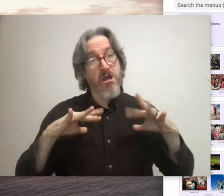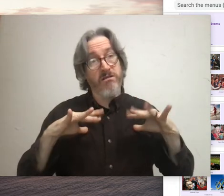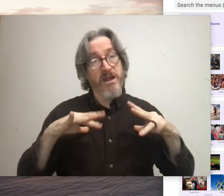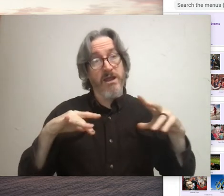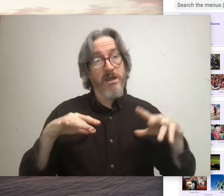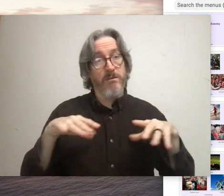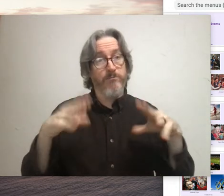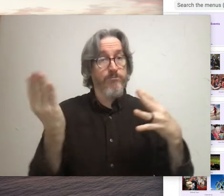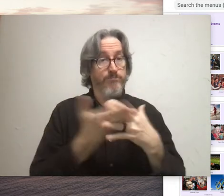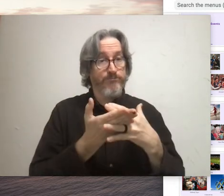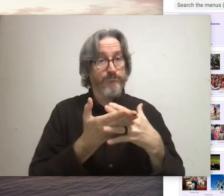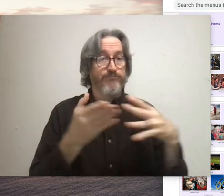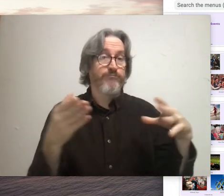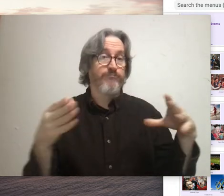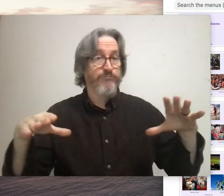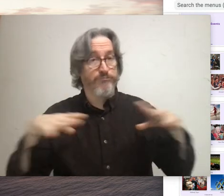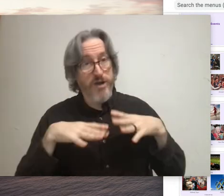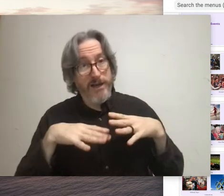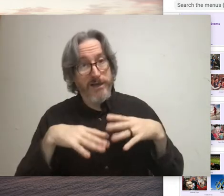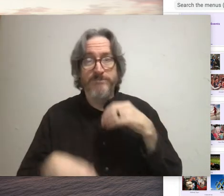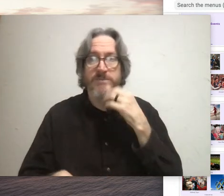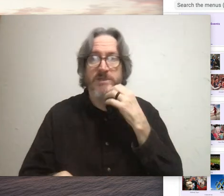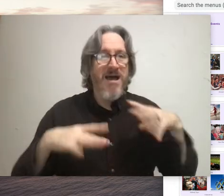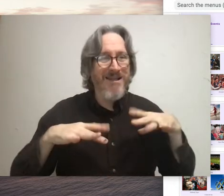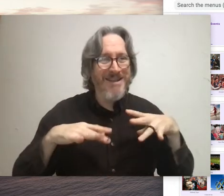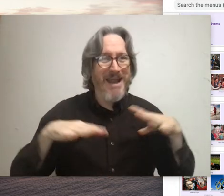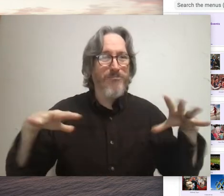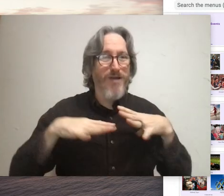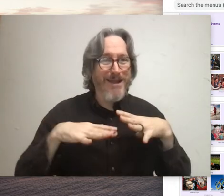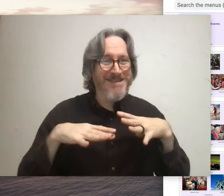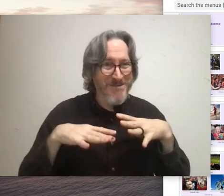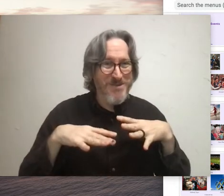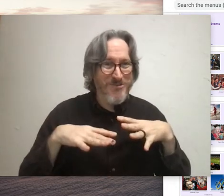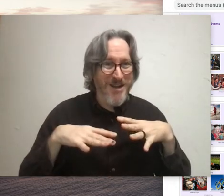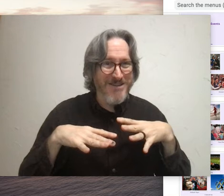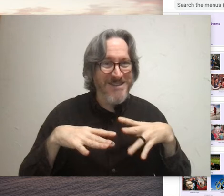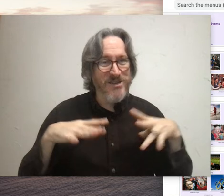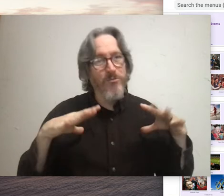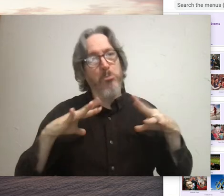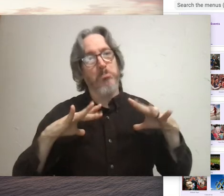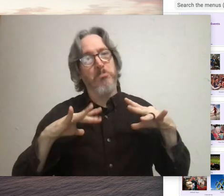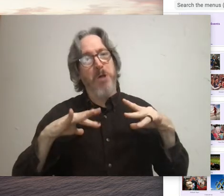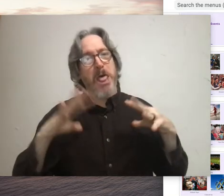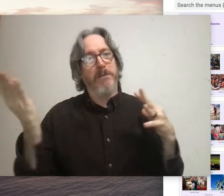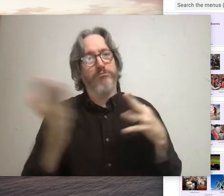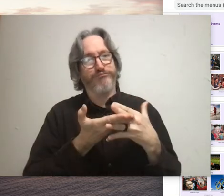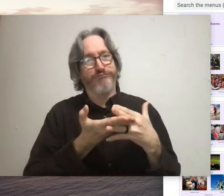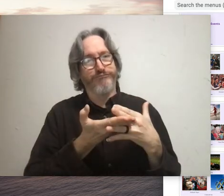or holiday break. Holiday break seems redundant. So